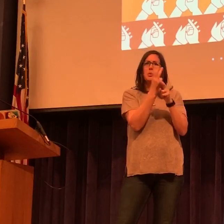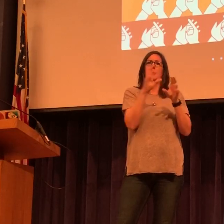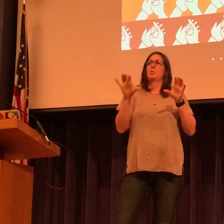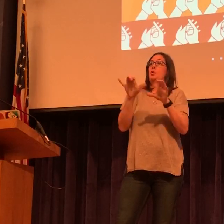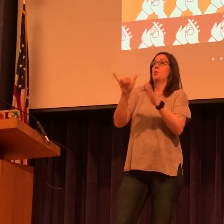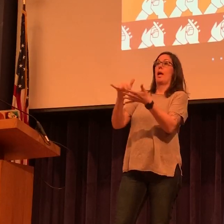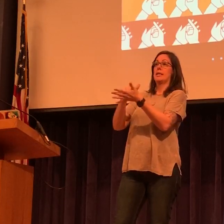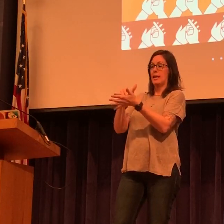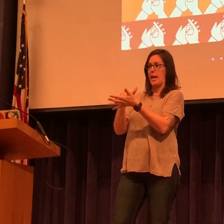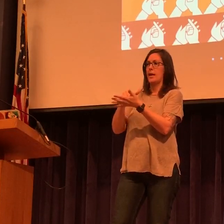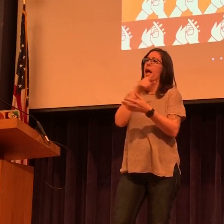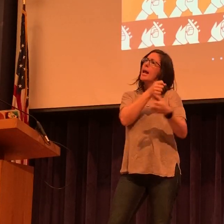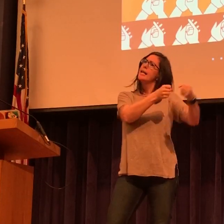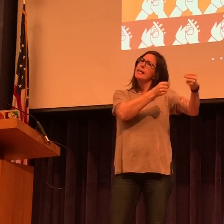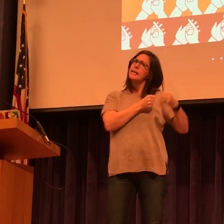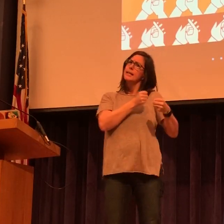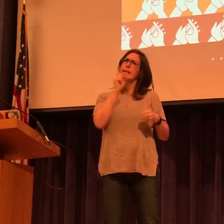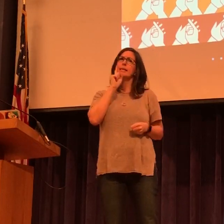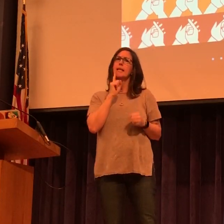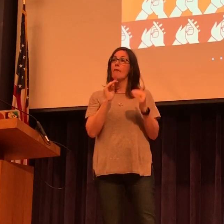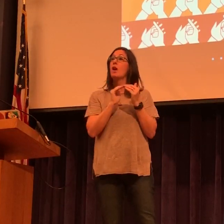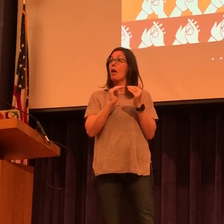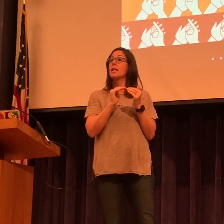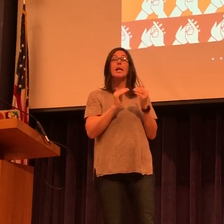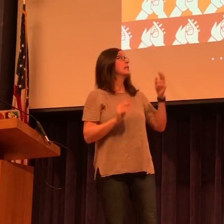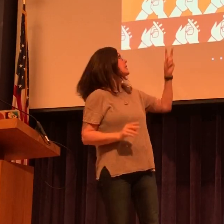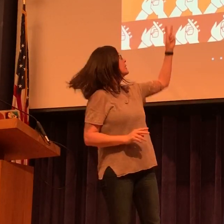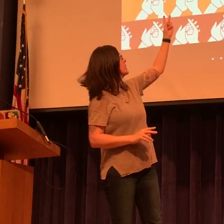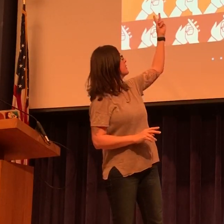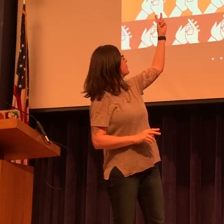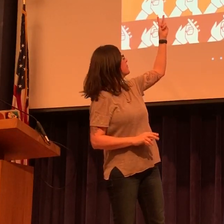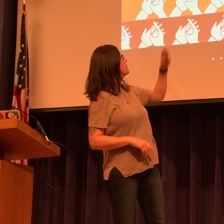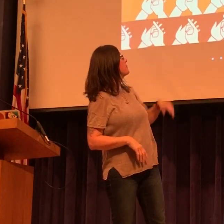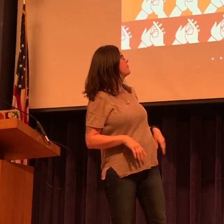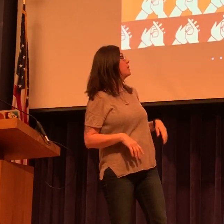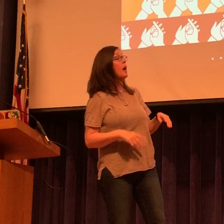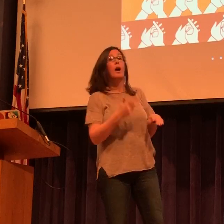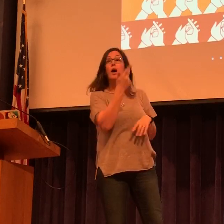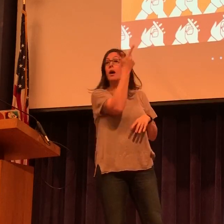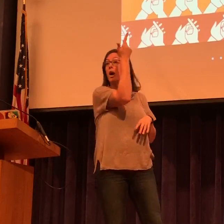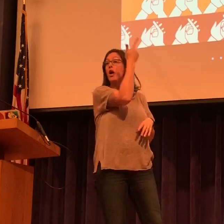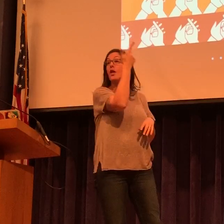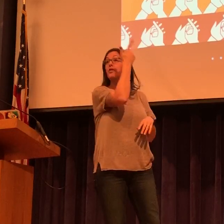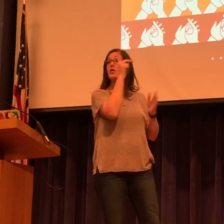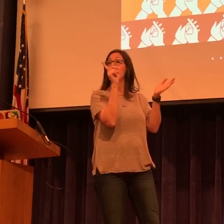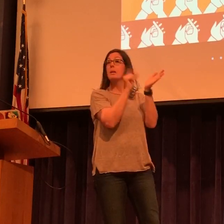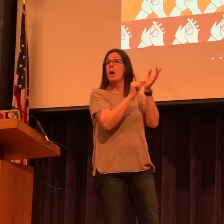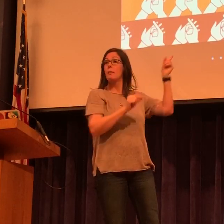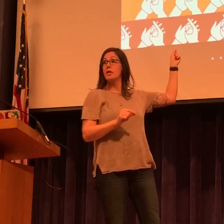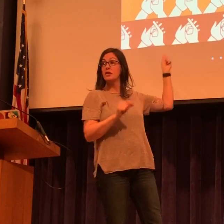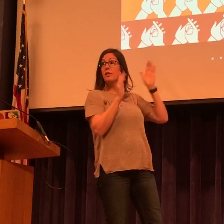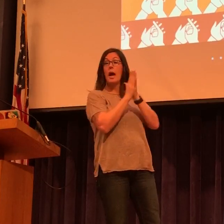with their hands. So he used what he knew about linguistics to start analyzing what he was